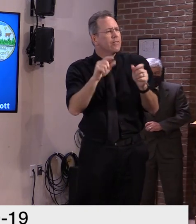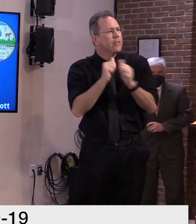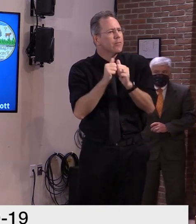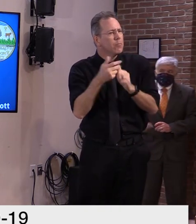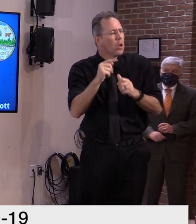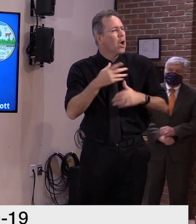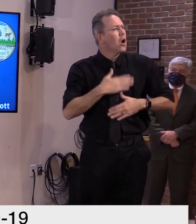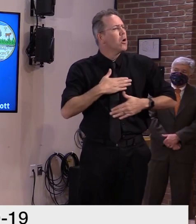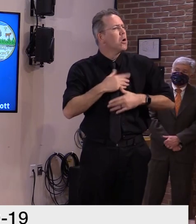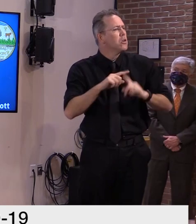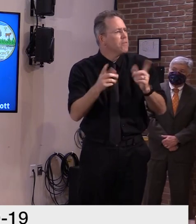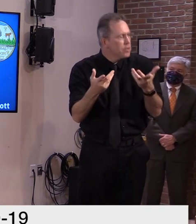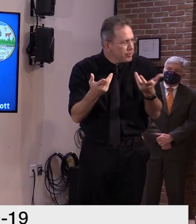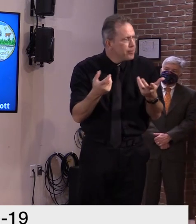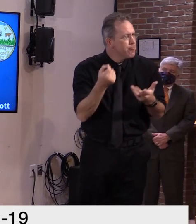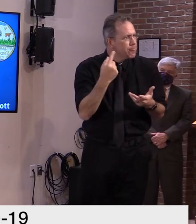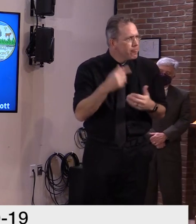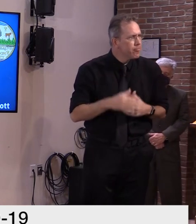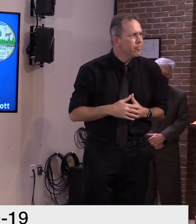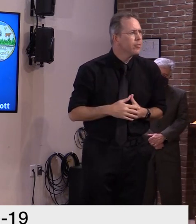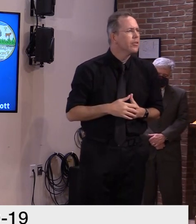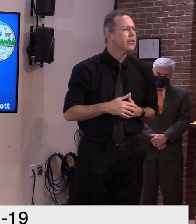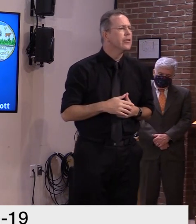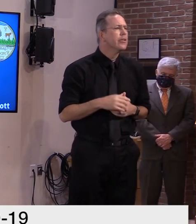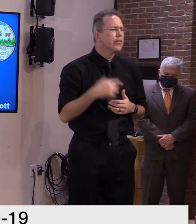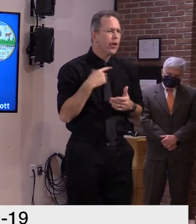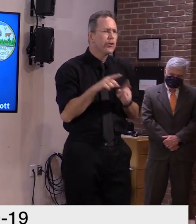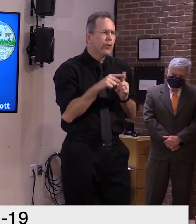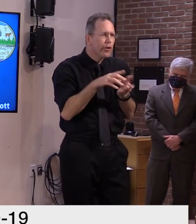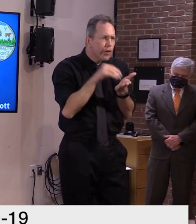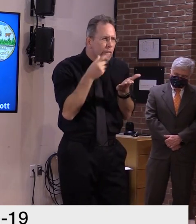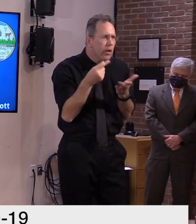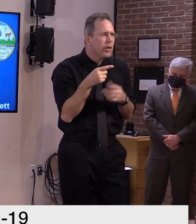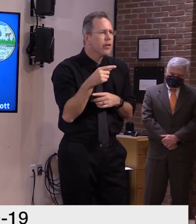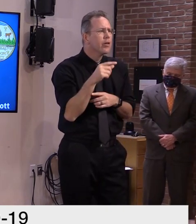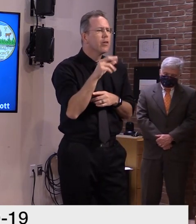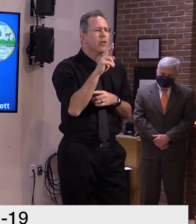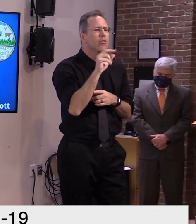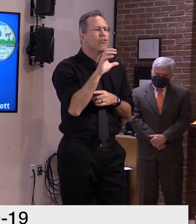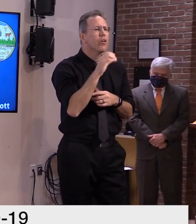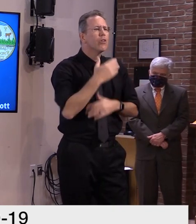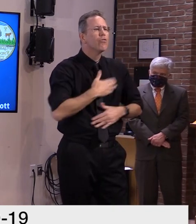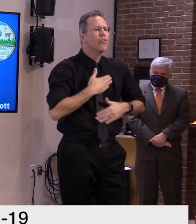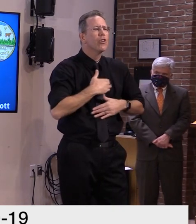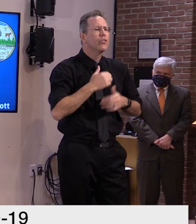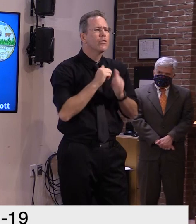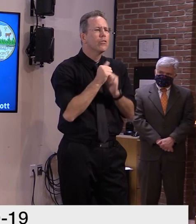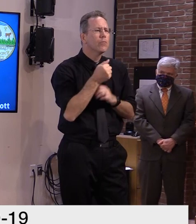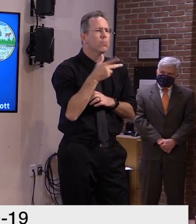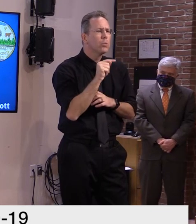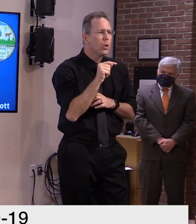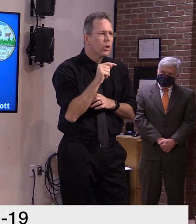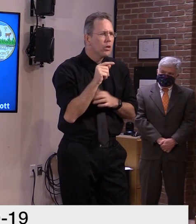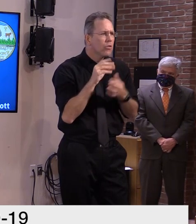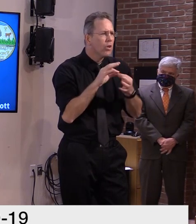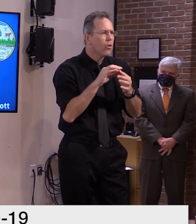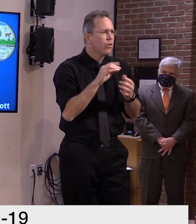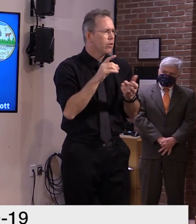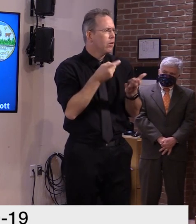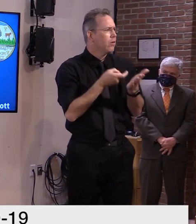our experiences related to recreational sports, in particular the Central Vermont outbreak that Dr. Levine referred